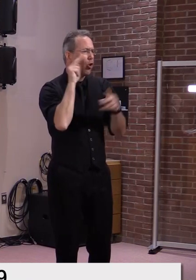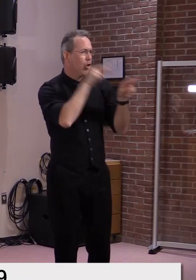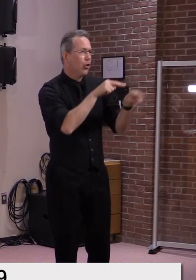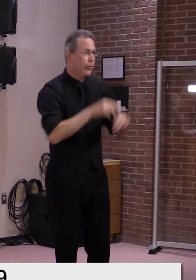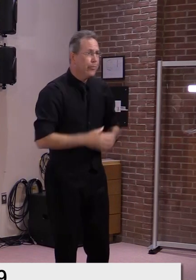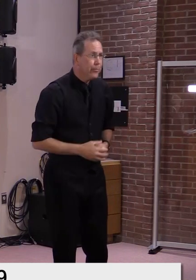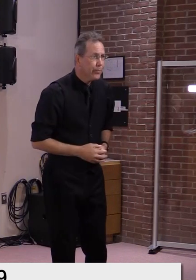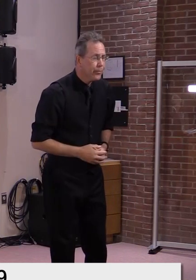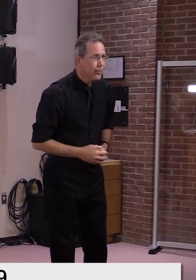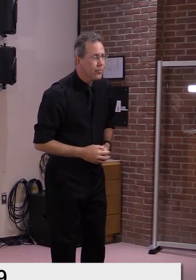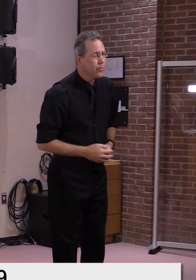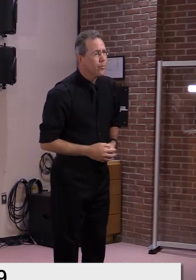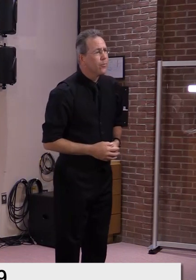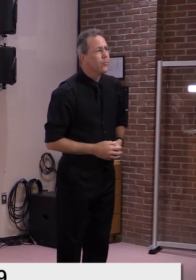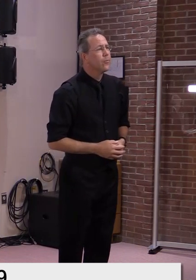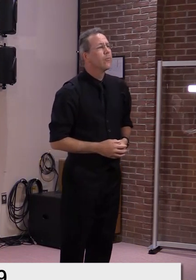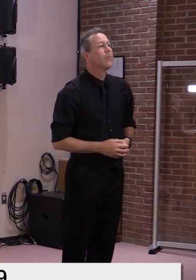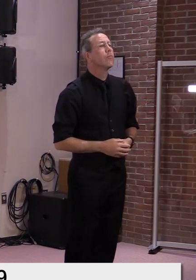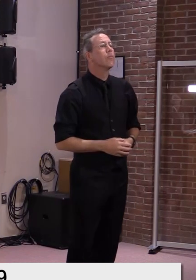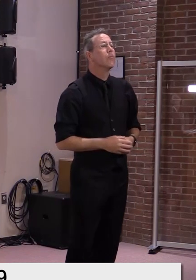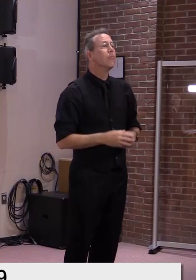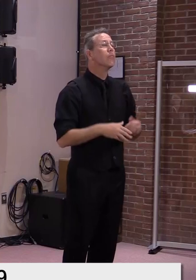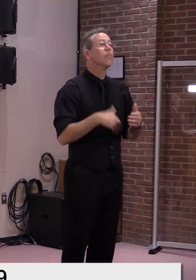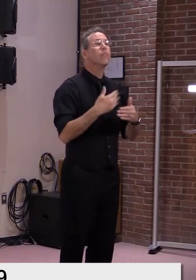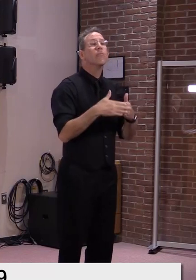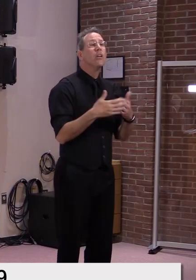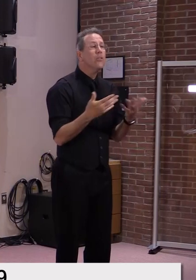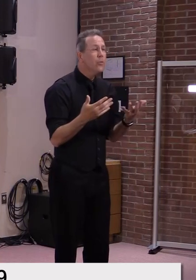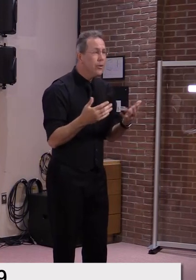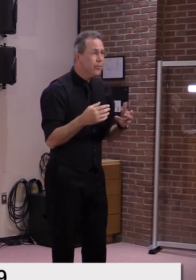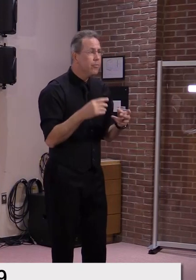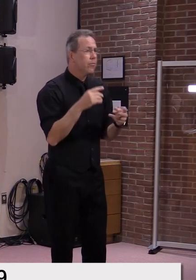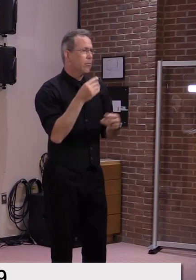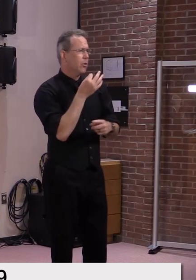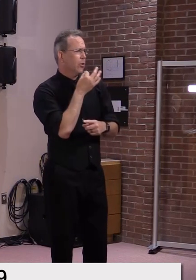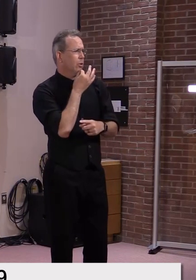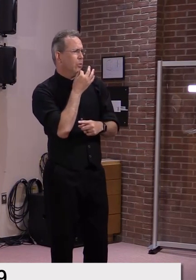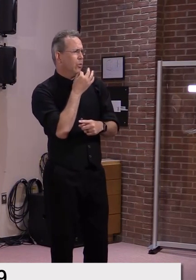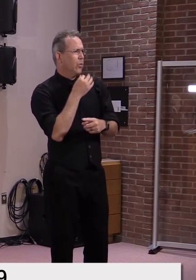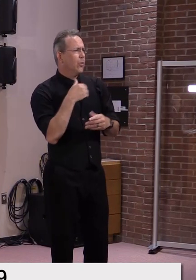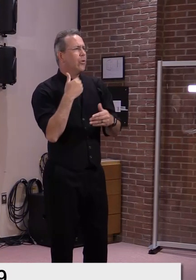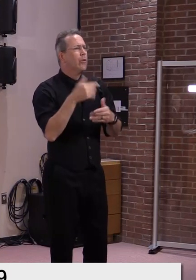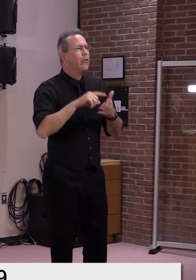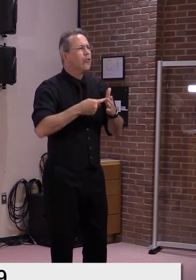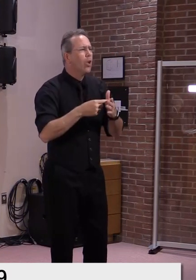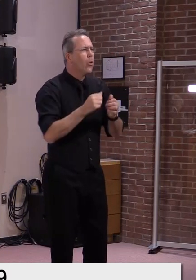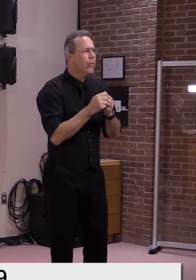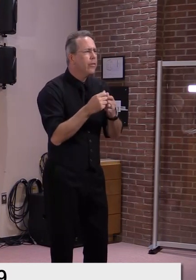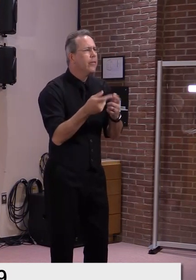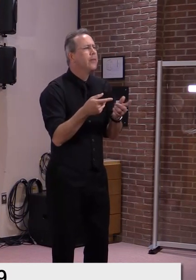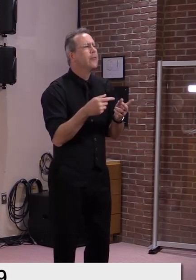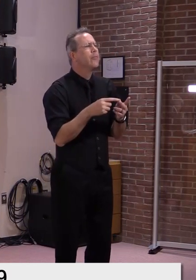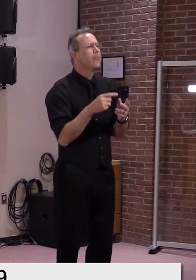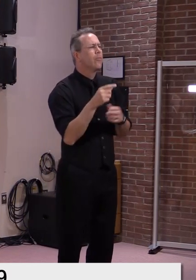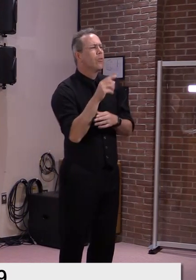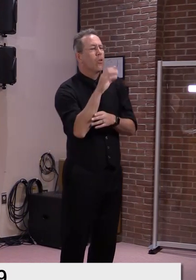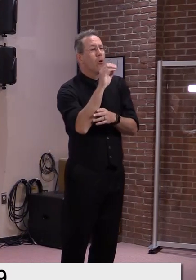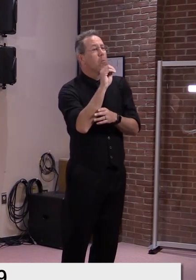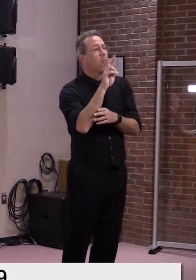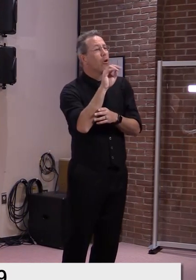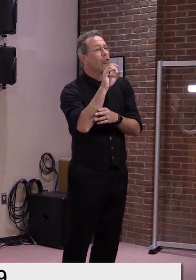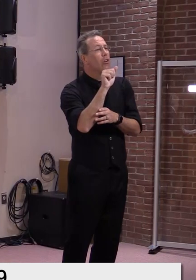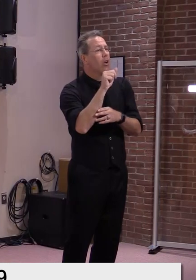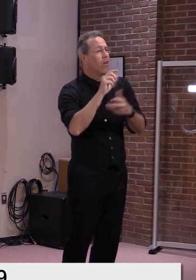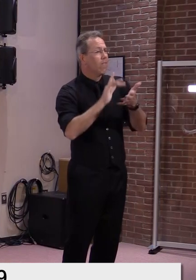week, will start with Moderna vaccines, but depending on allocation, we hope to expand it to Pfizer and Johnson & Johnson when